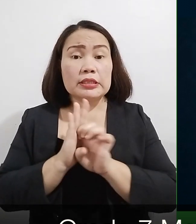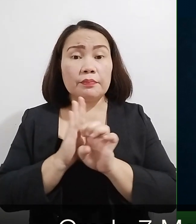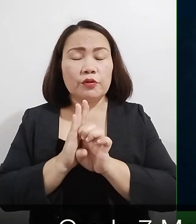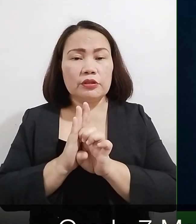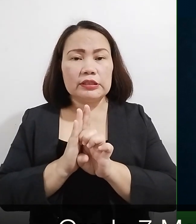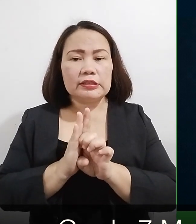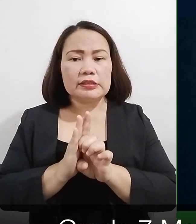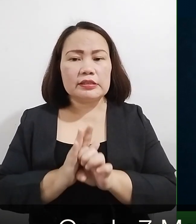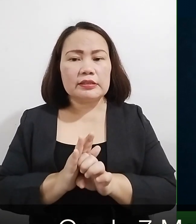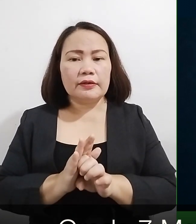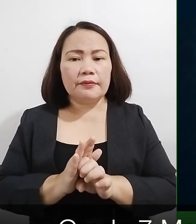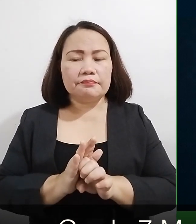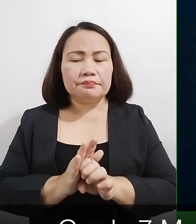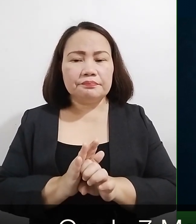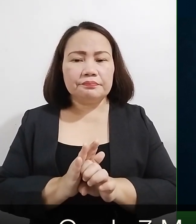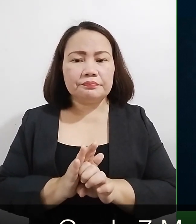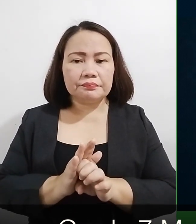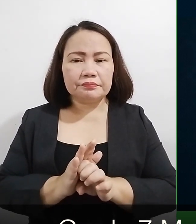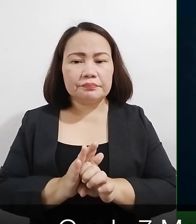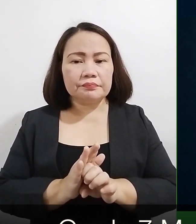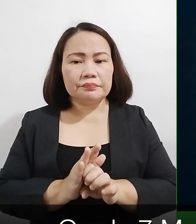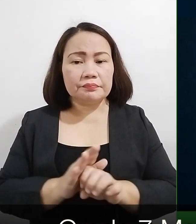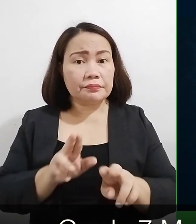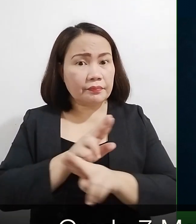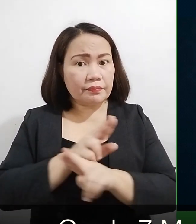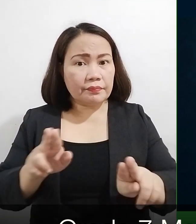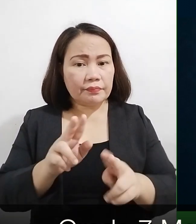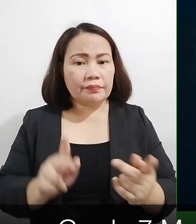one example of this is yung mga